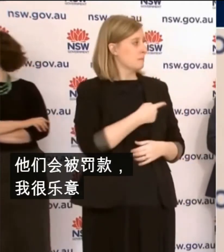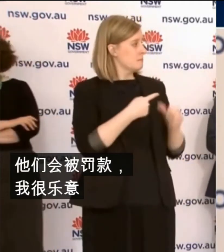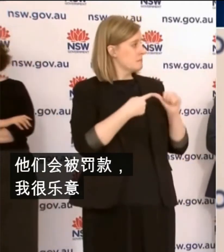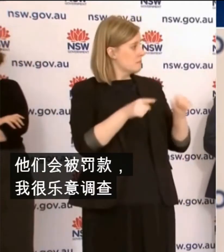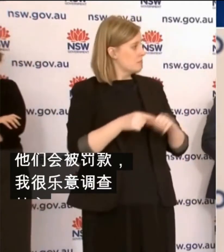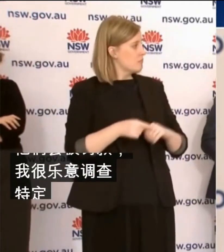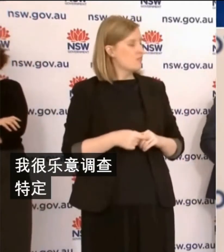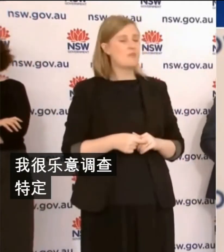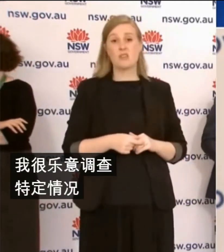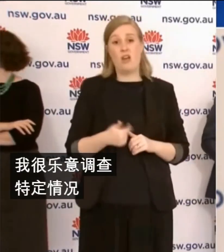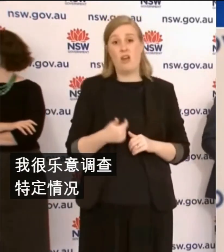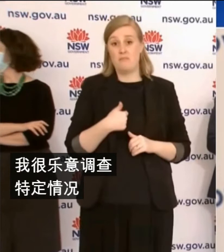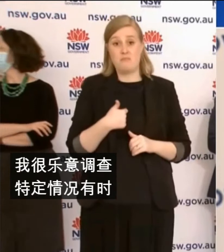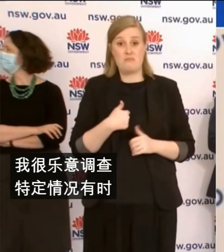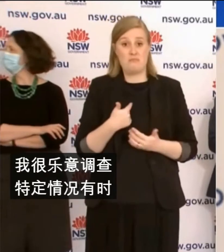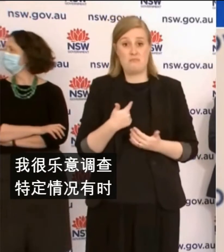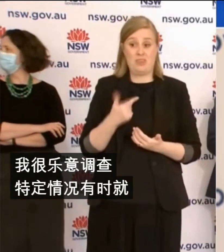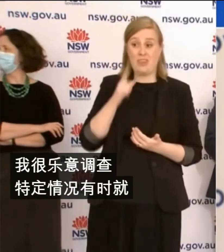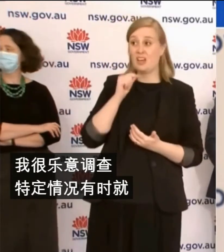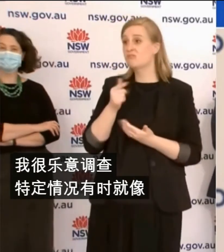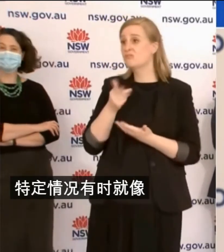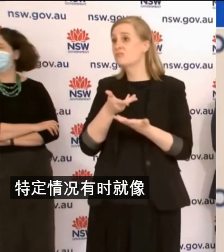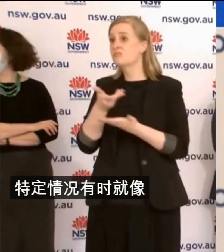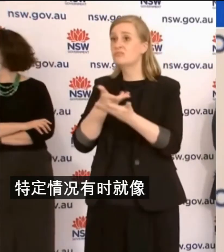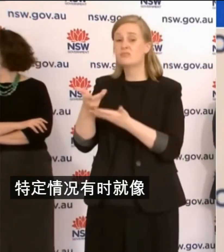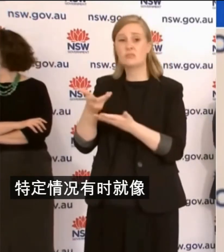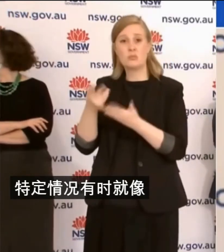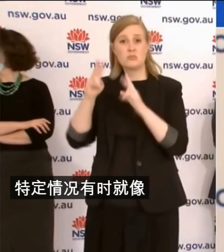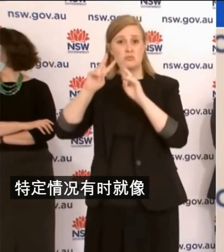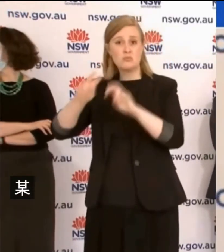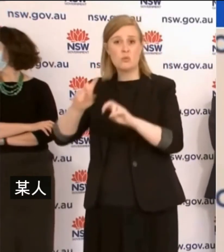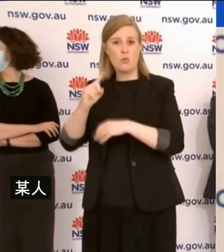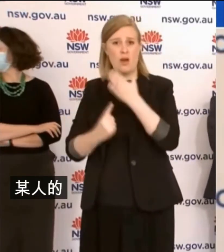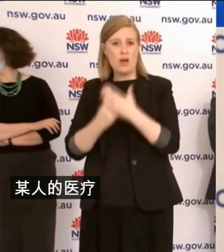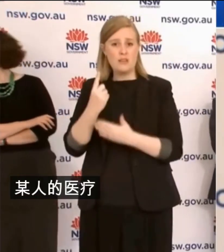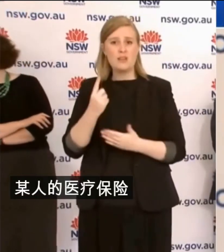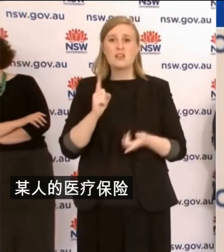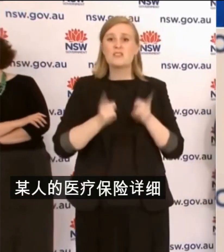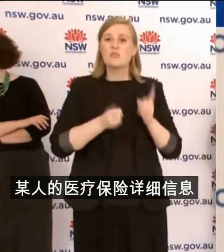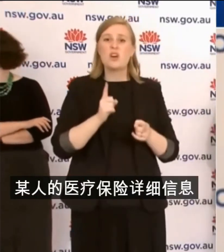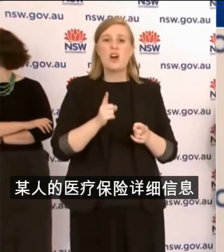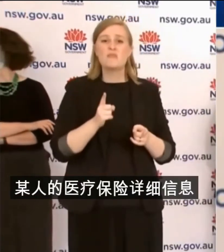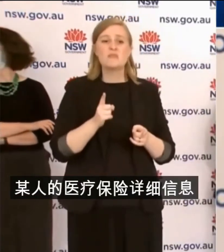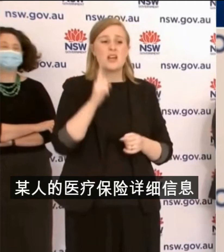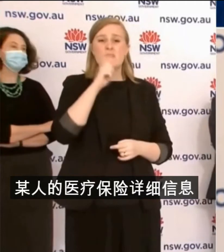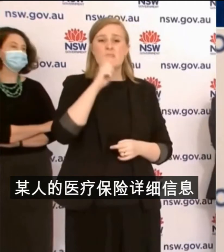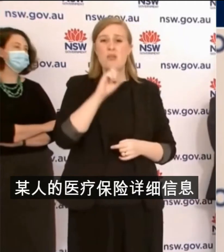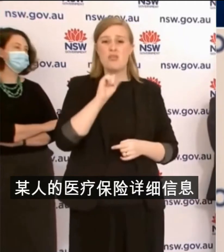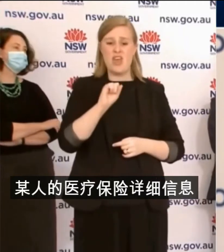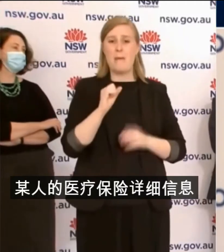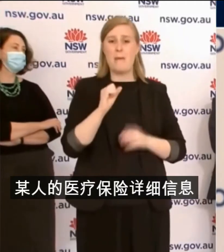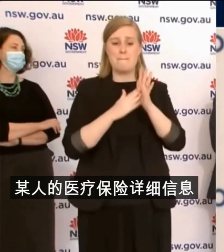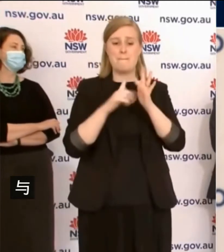happy to look into the particular circumstances. Sometimes it's as simple as someone's Medicare details don't reconcile